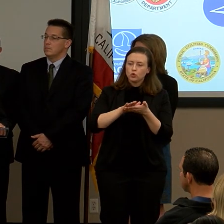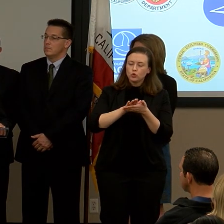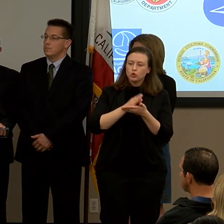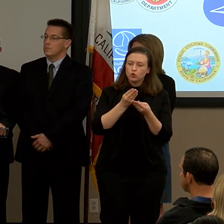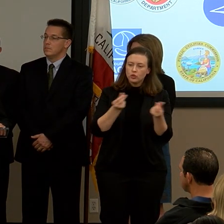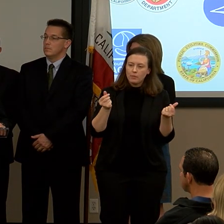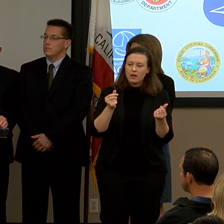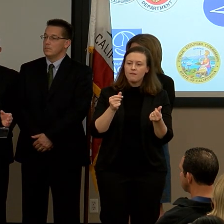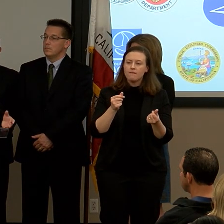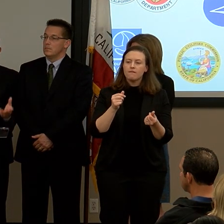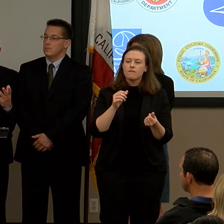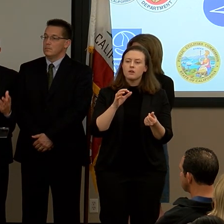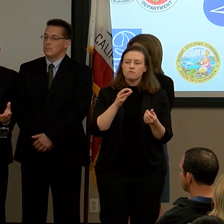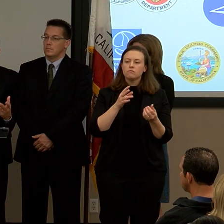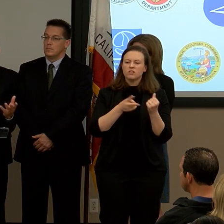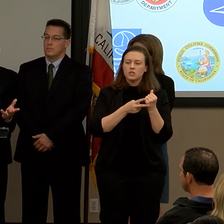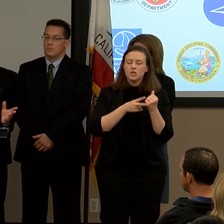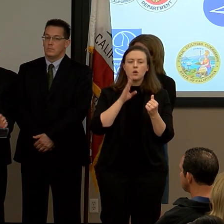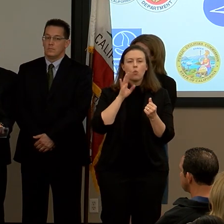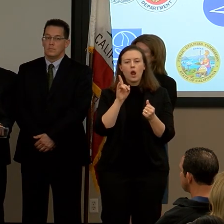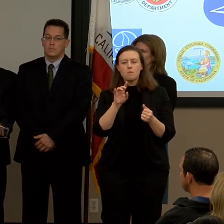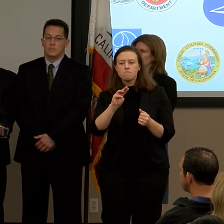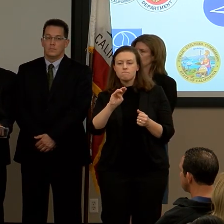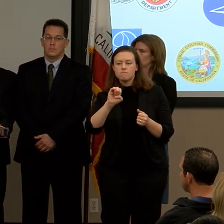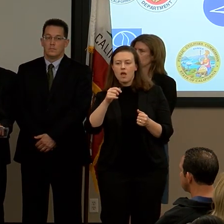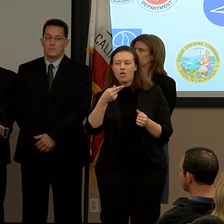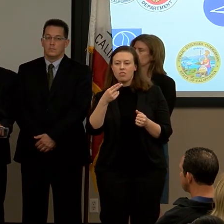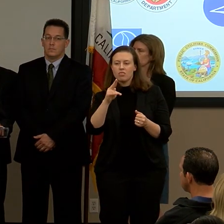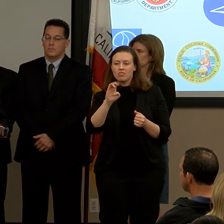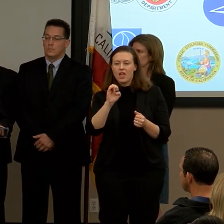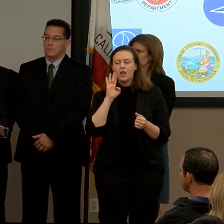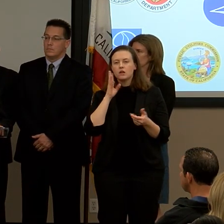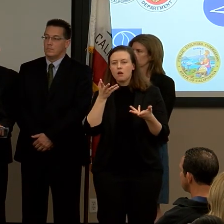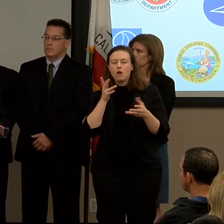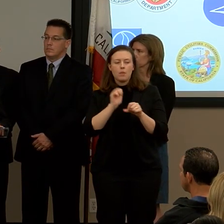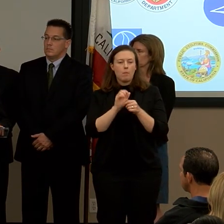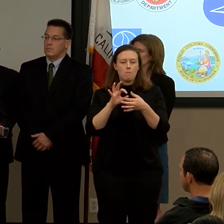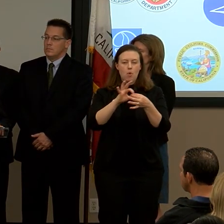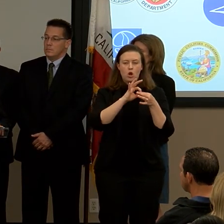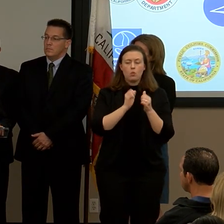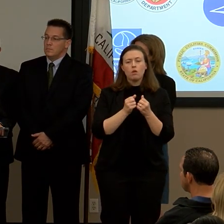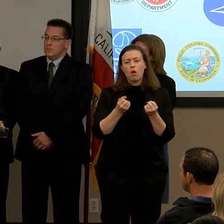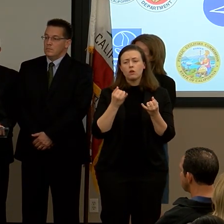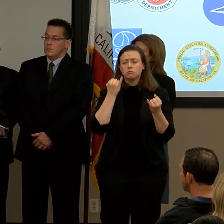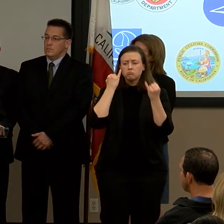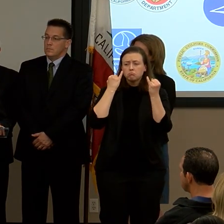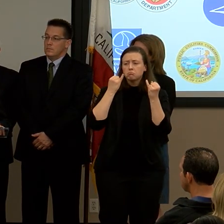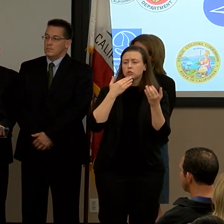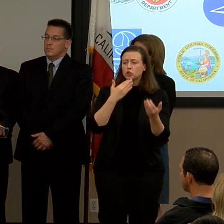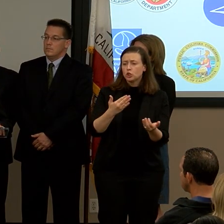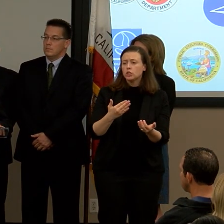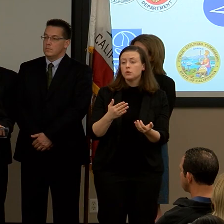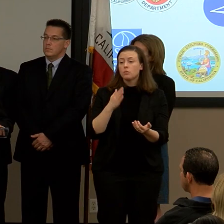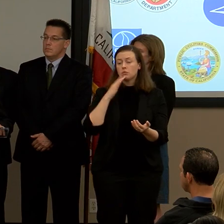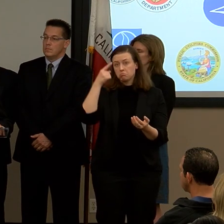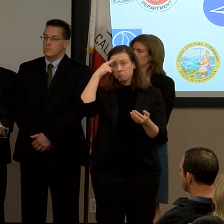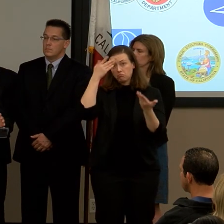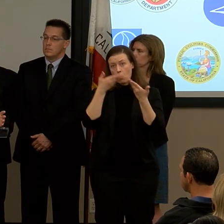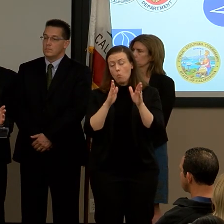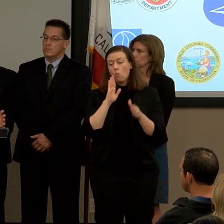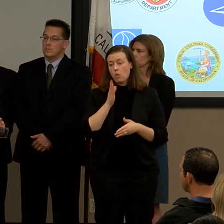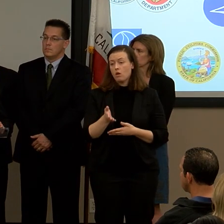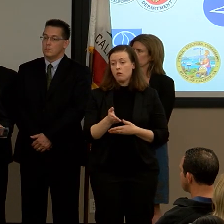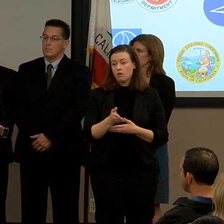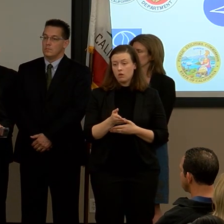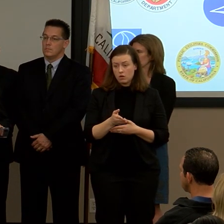other CO2 equivalents come out. So we're going to be looking at a lot of different things. There's a lot of good ideas out there that we're going to be open-minded to.